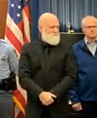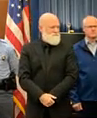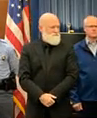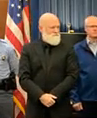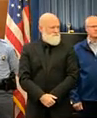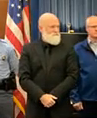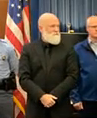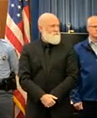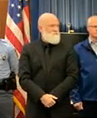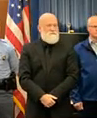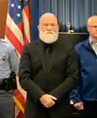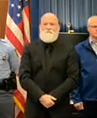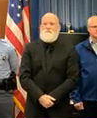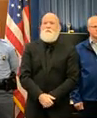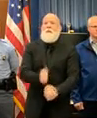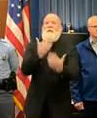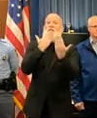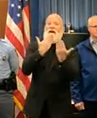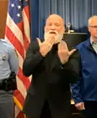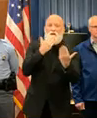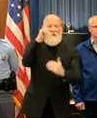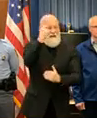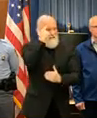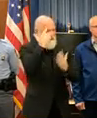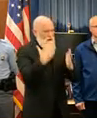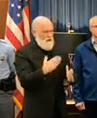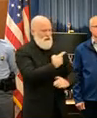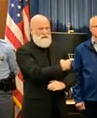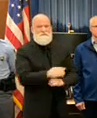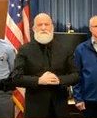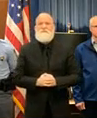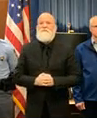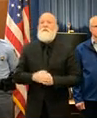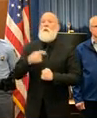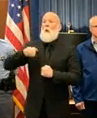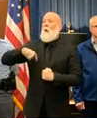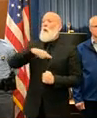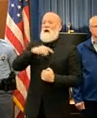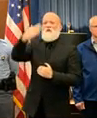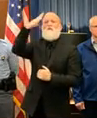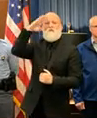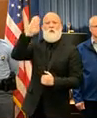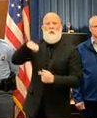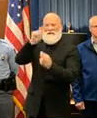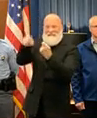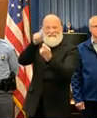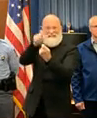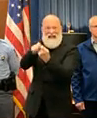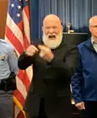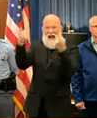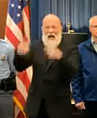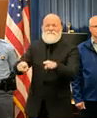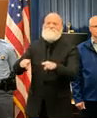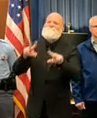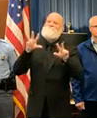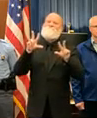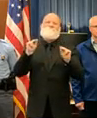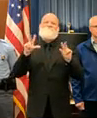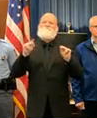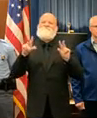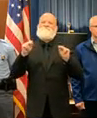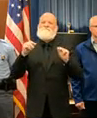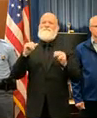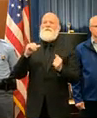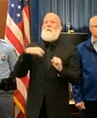Thank you, Governor. There's still a lot of uncertainty with the level of this storm,